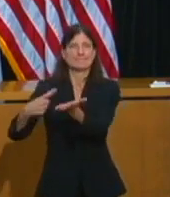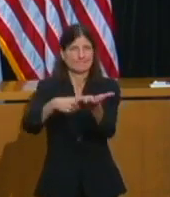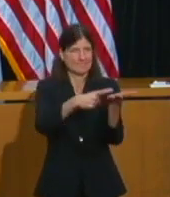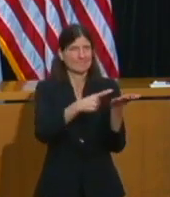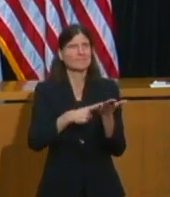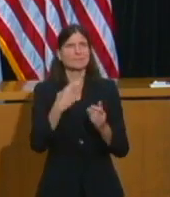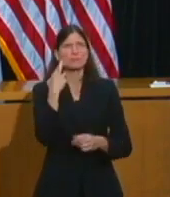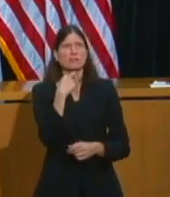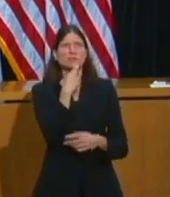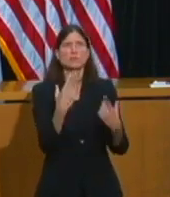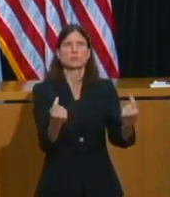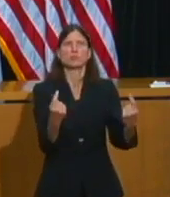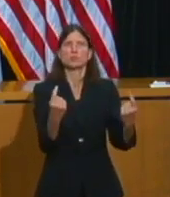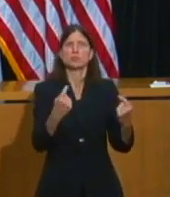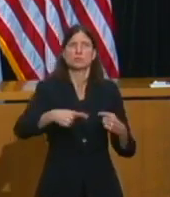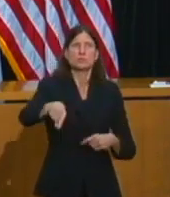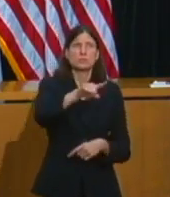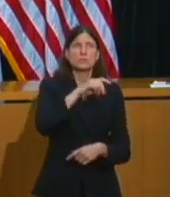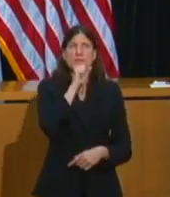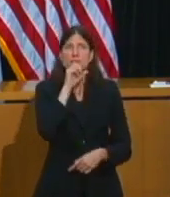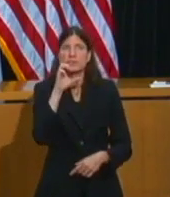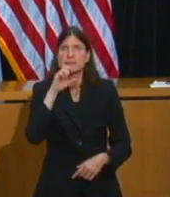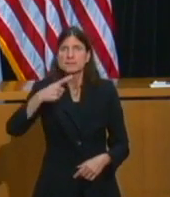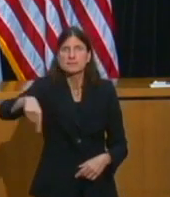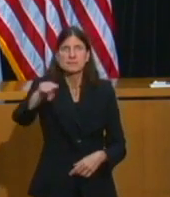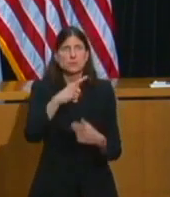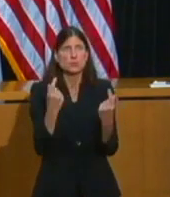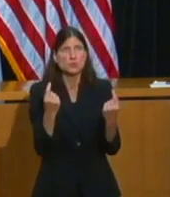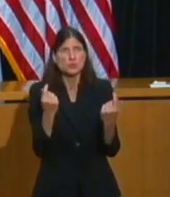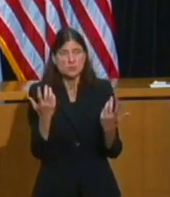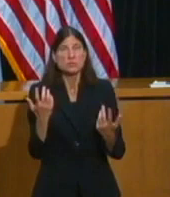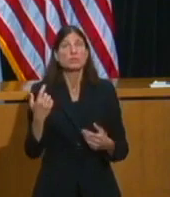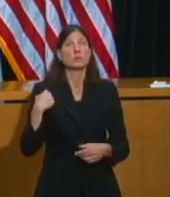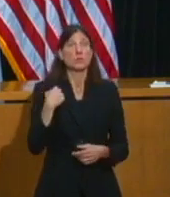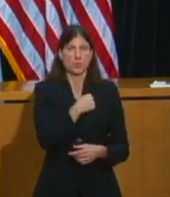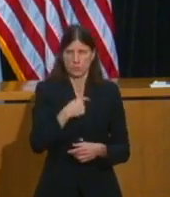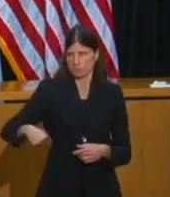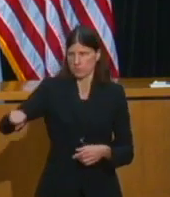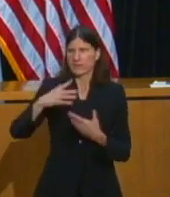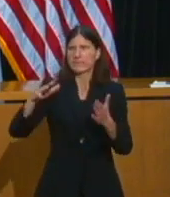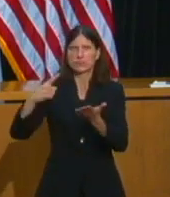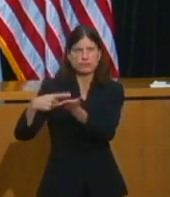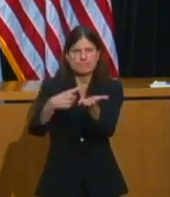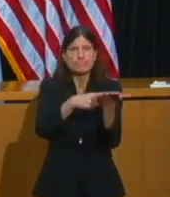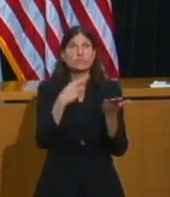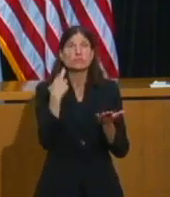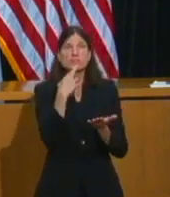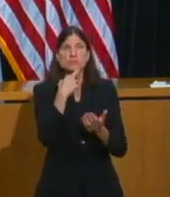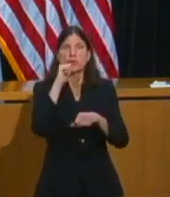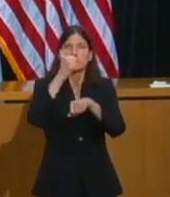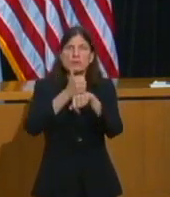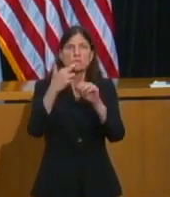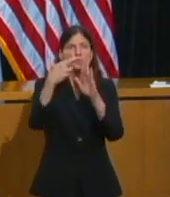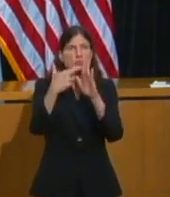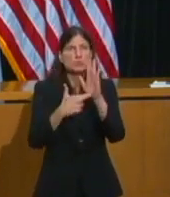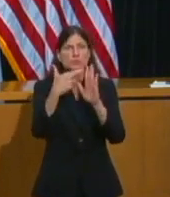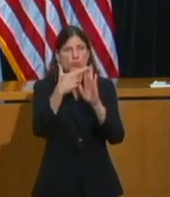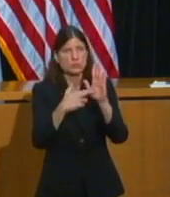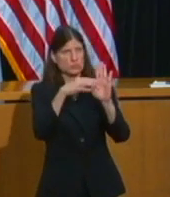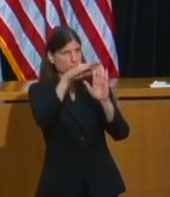we outlined the industry protocol with their input. And the industry protocol is focused